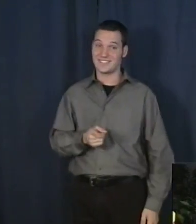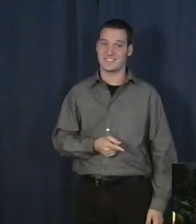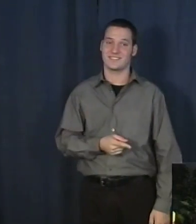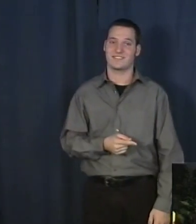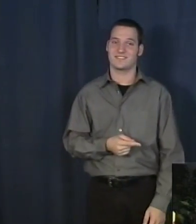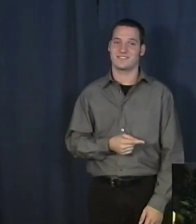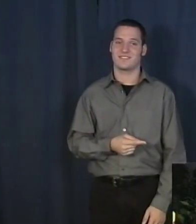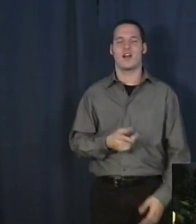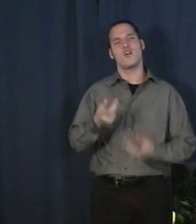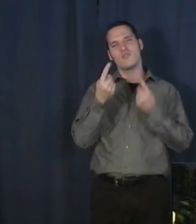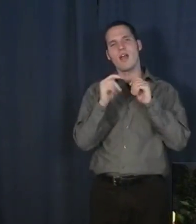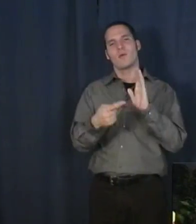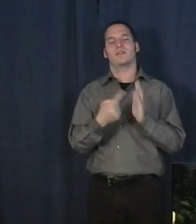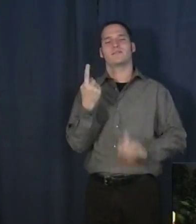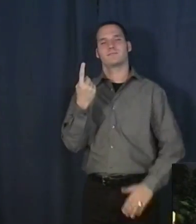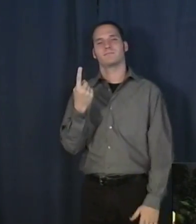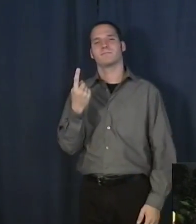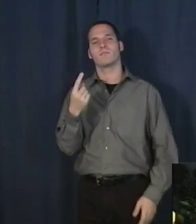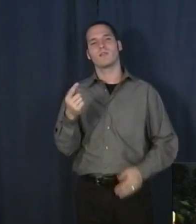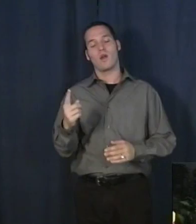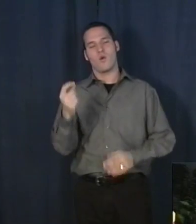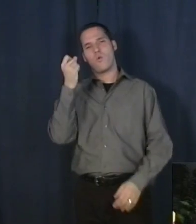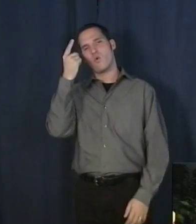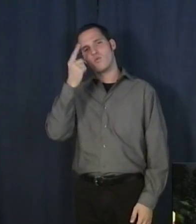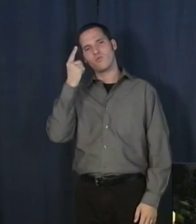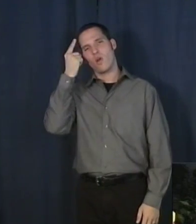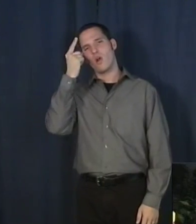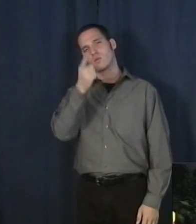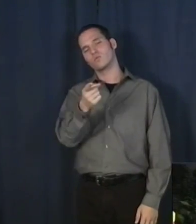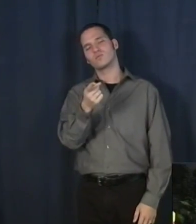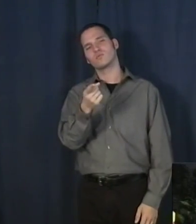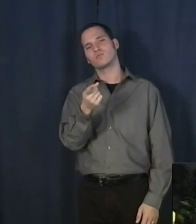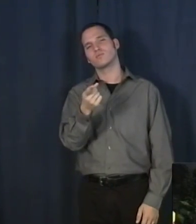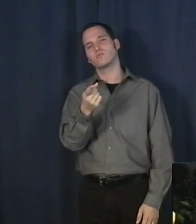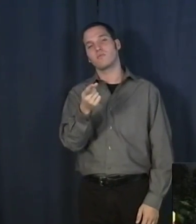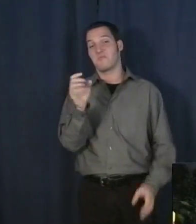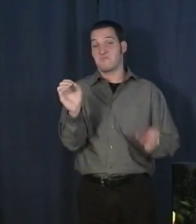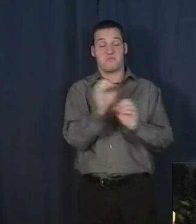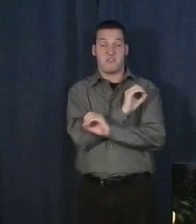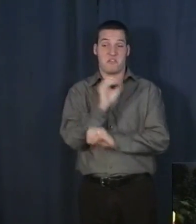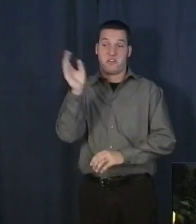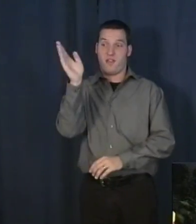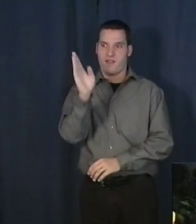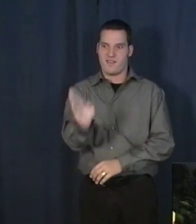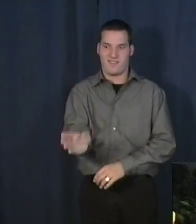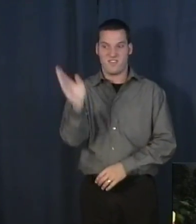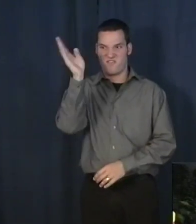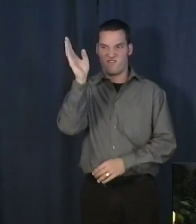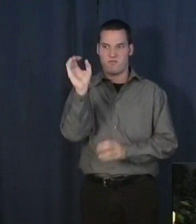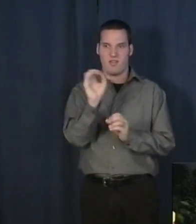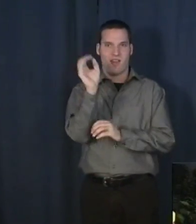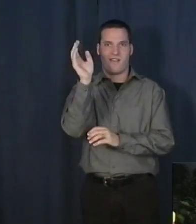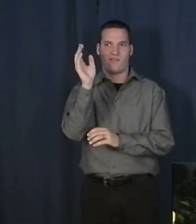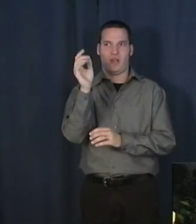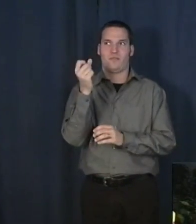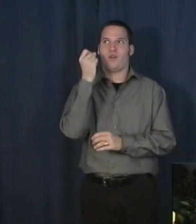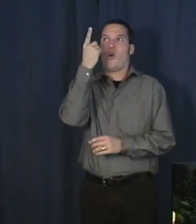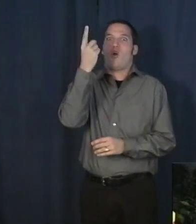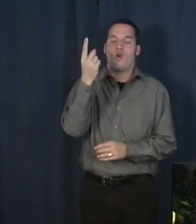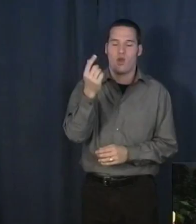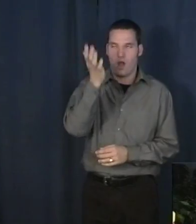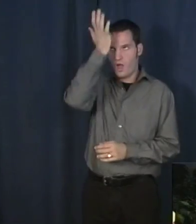God certainly is. Try this one. Did it ever occur to you that nothing ever occurred to God?